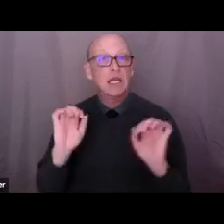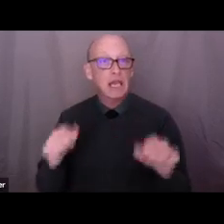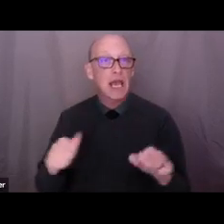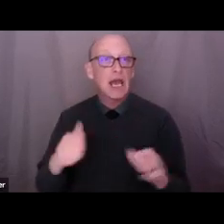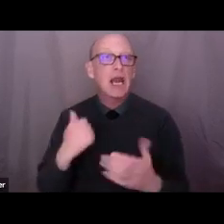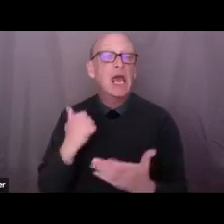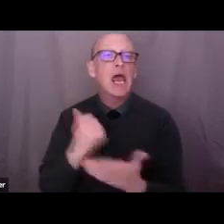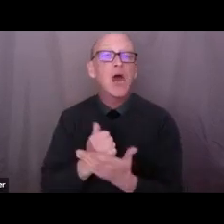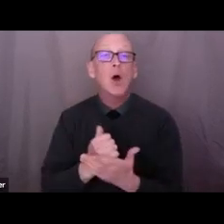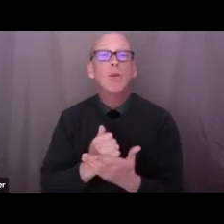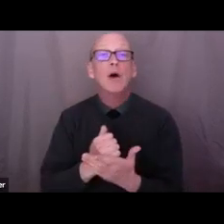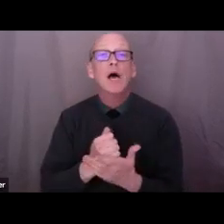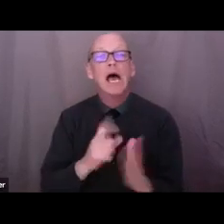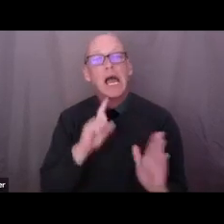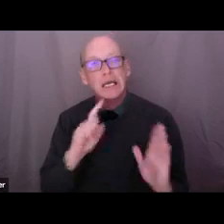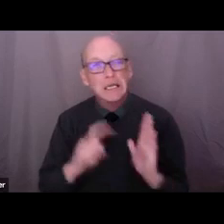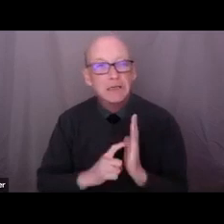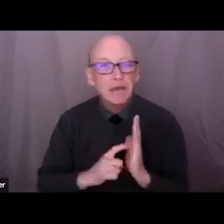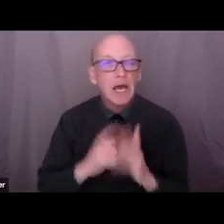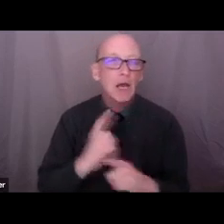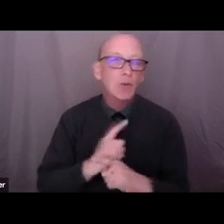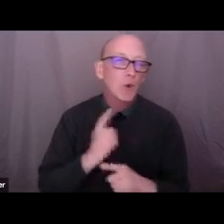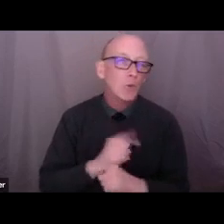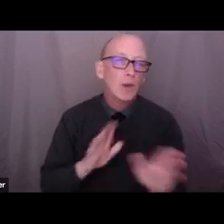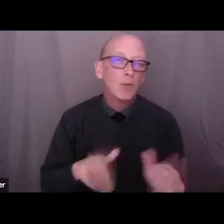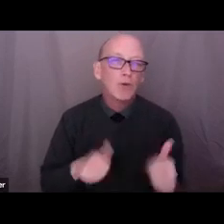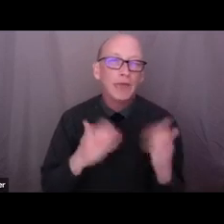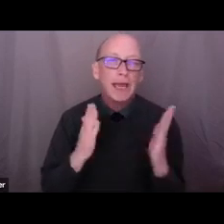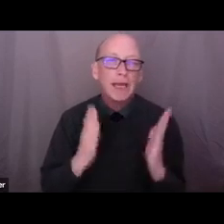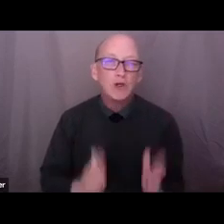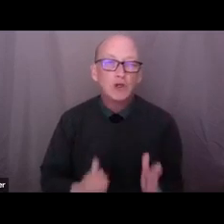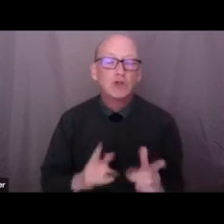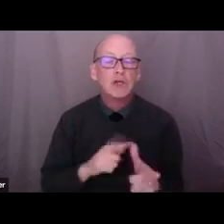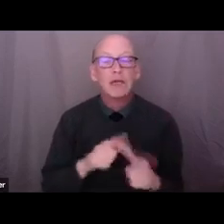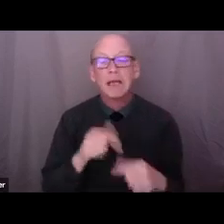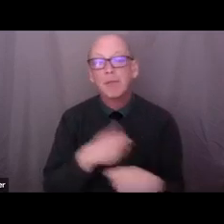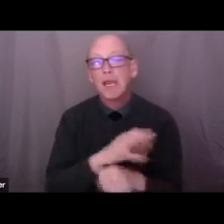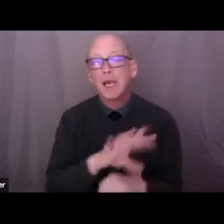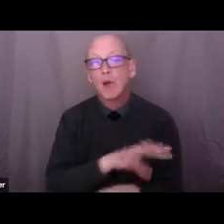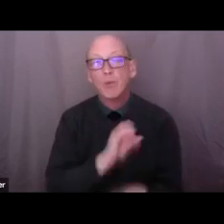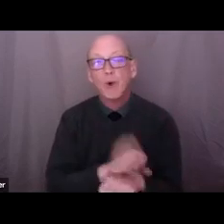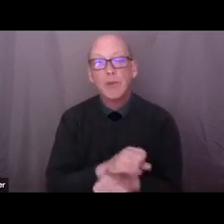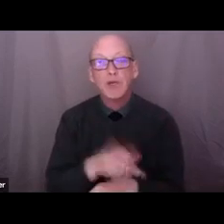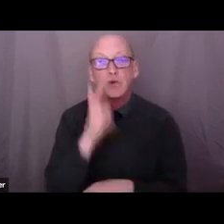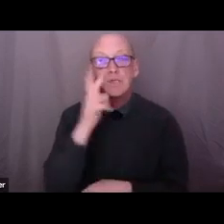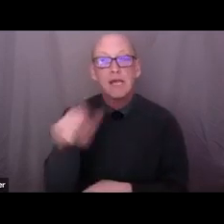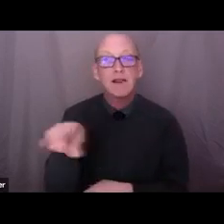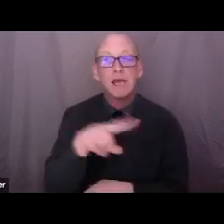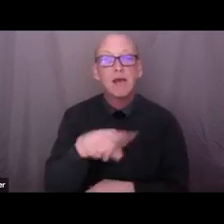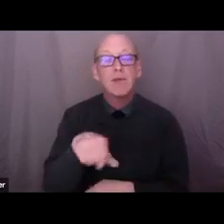identify appropriate providers and make appointments to those providers that offer all